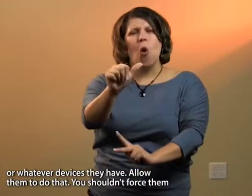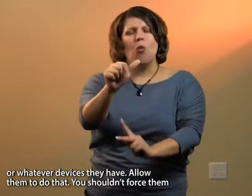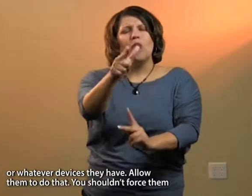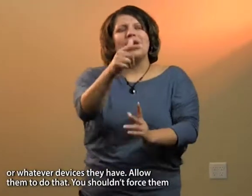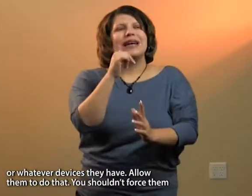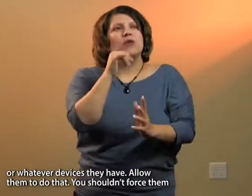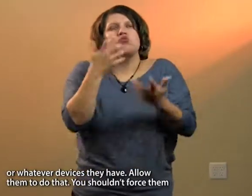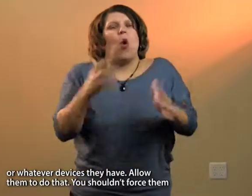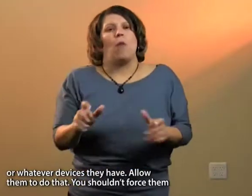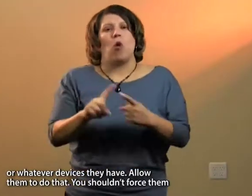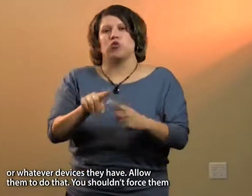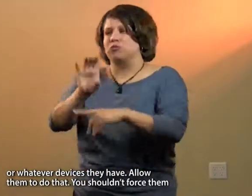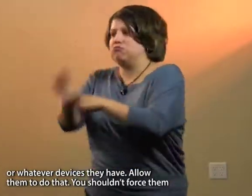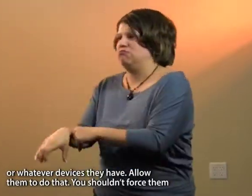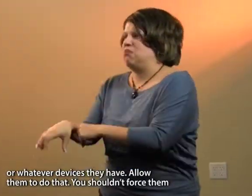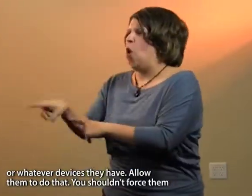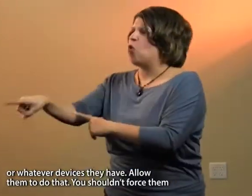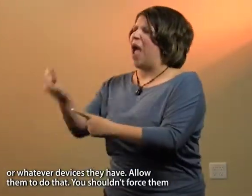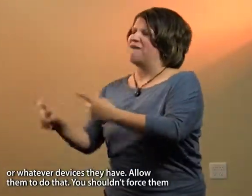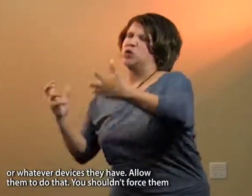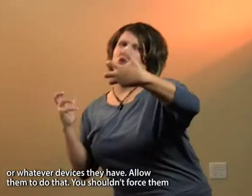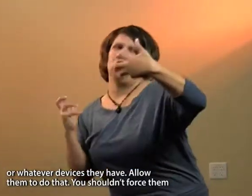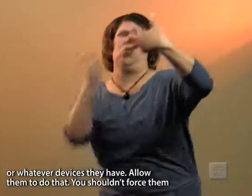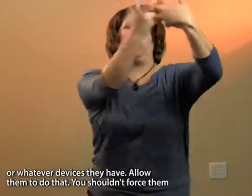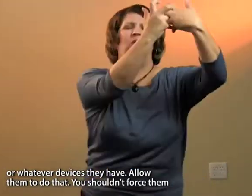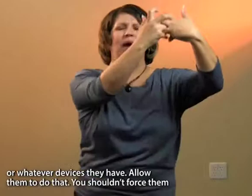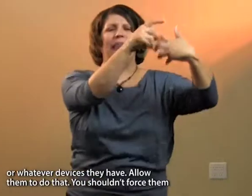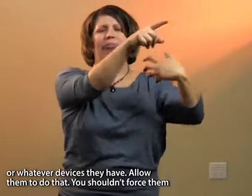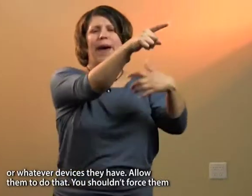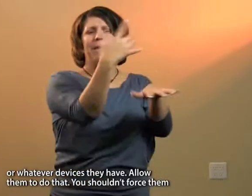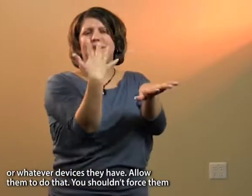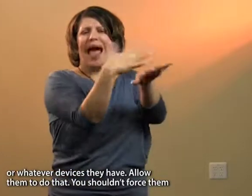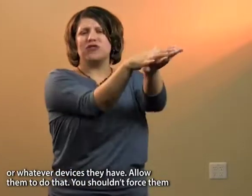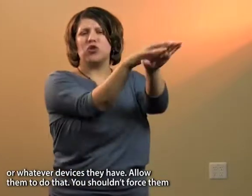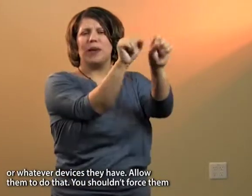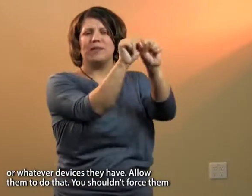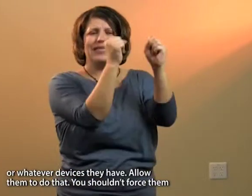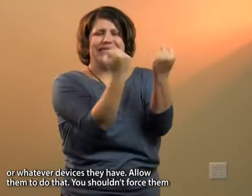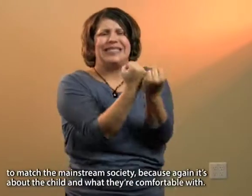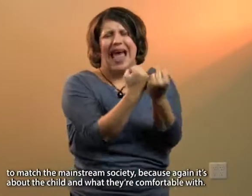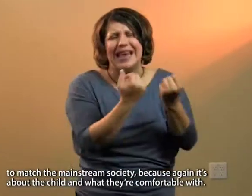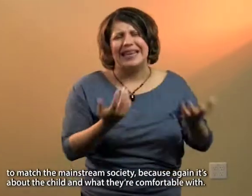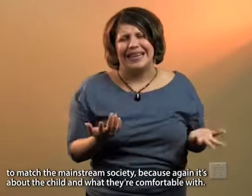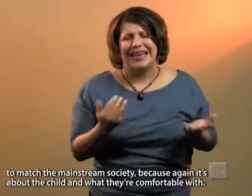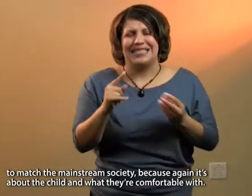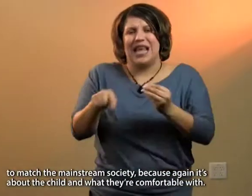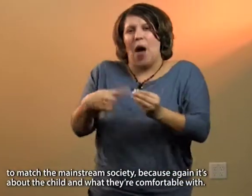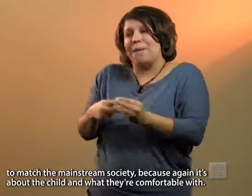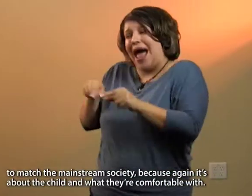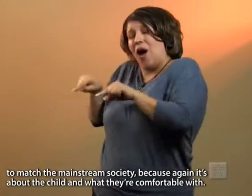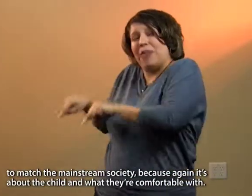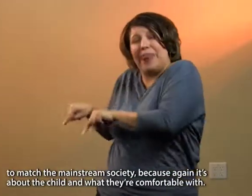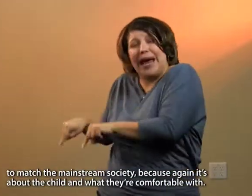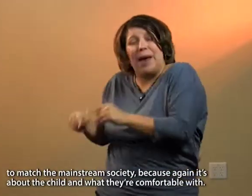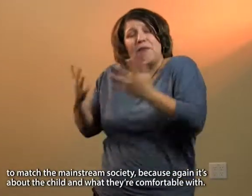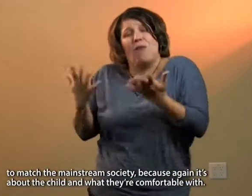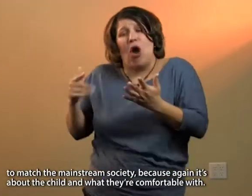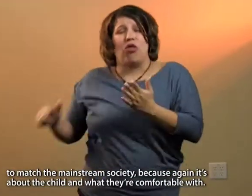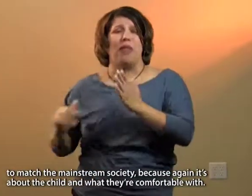allow them to do that you shouldn't force them to match the mainstream society because